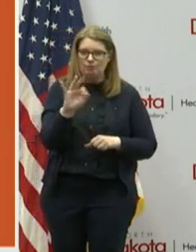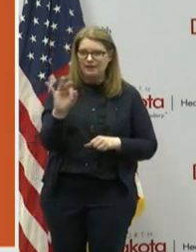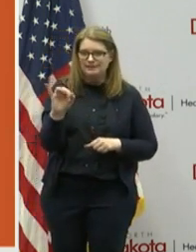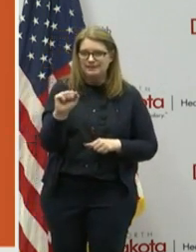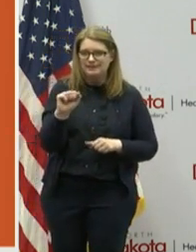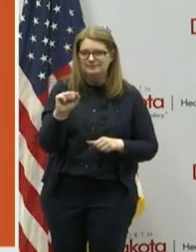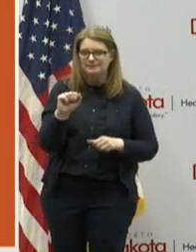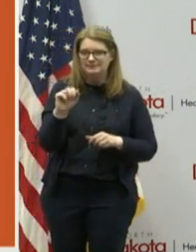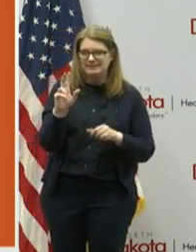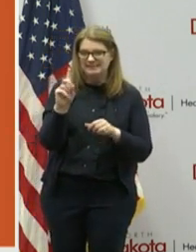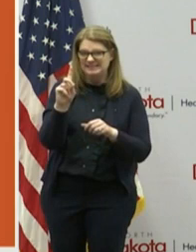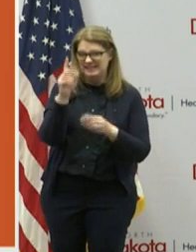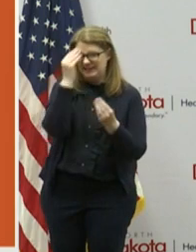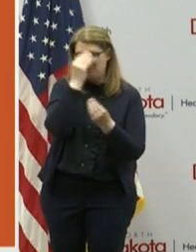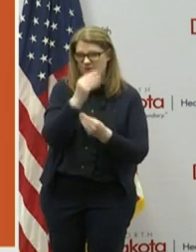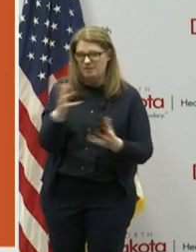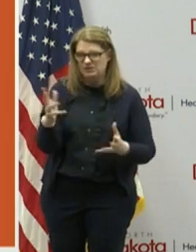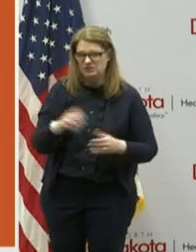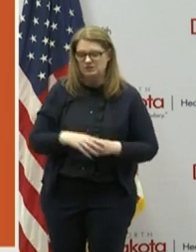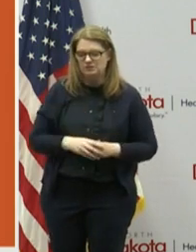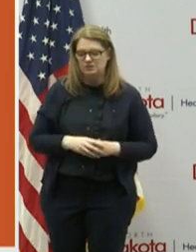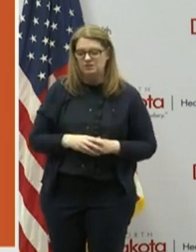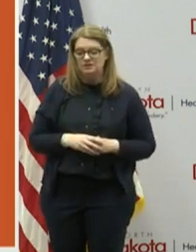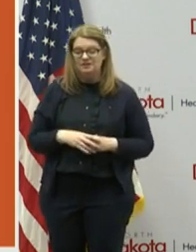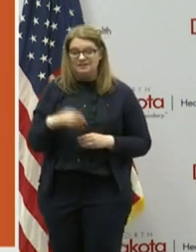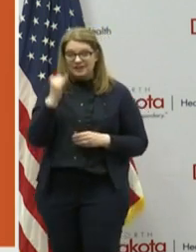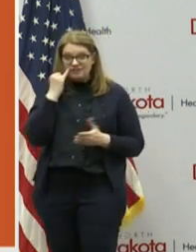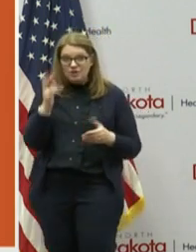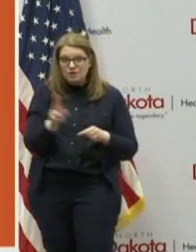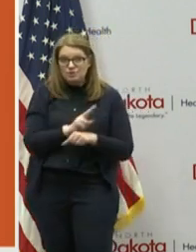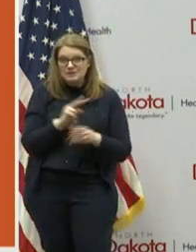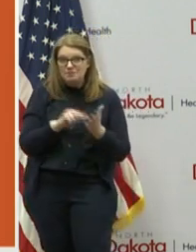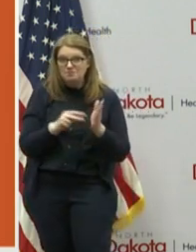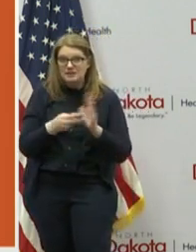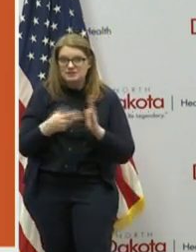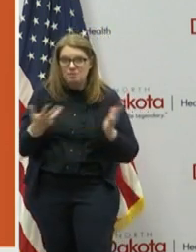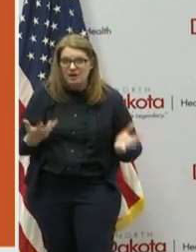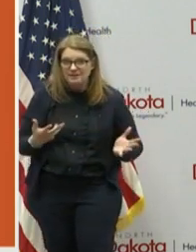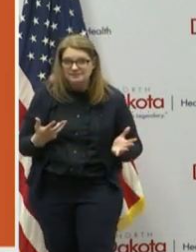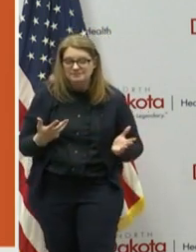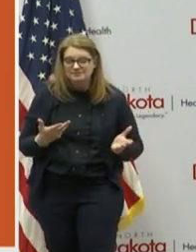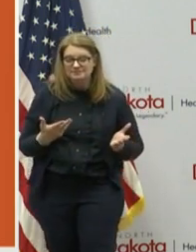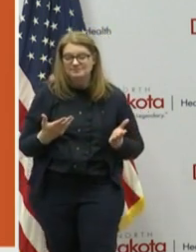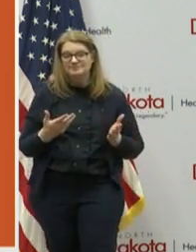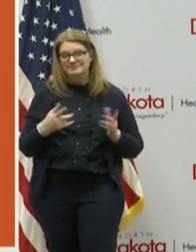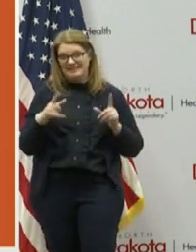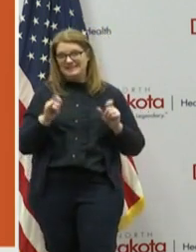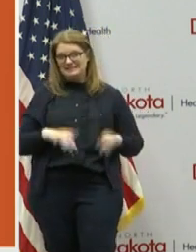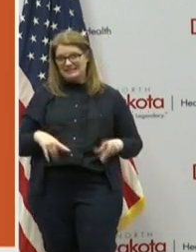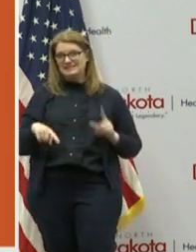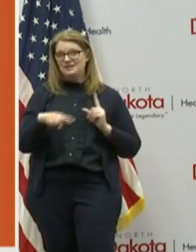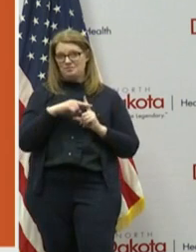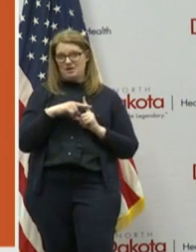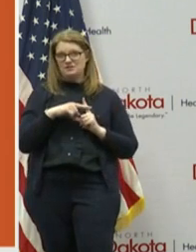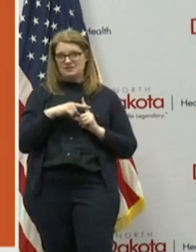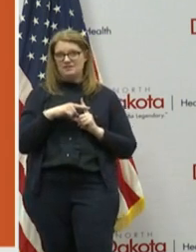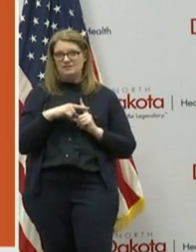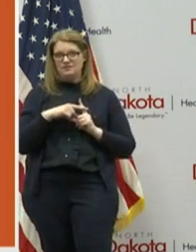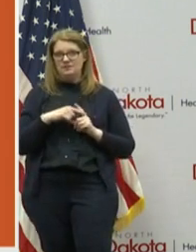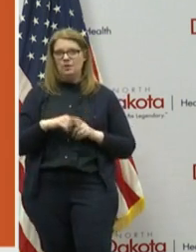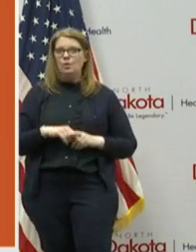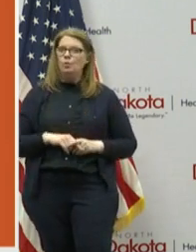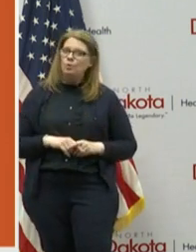Because when you do need the data, it means that you're positive. And let me kind of think through that scenario,